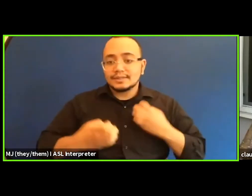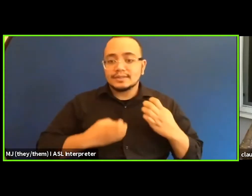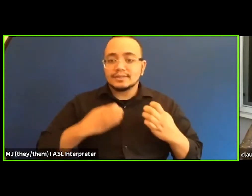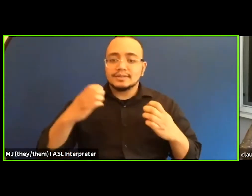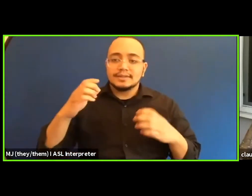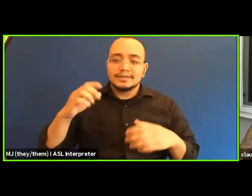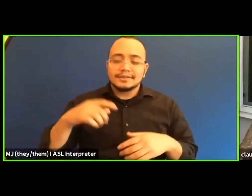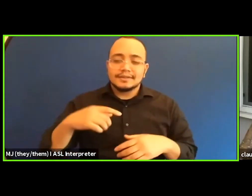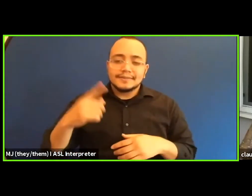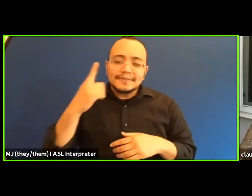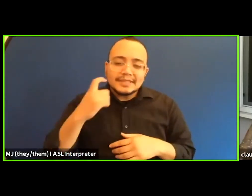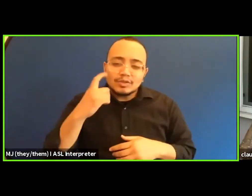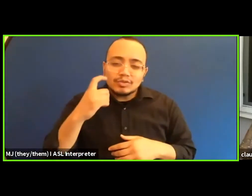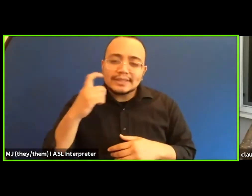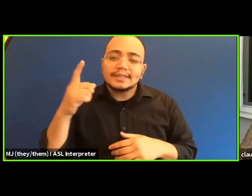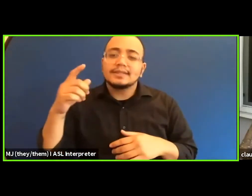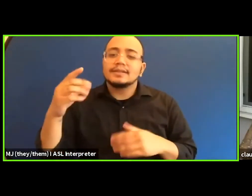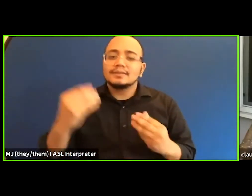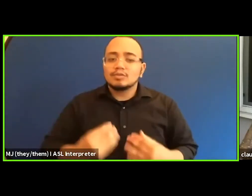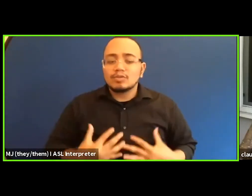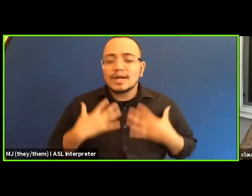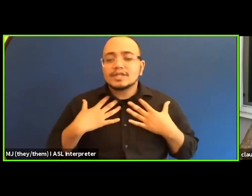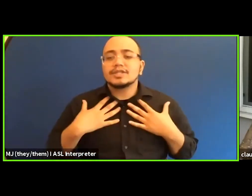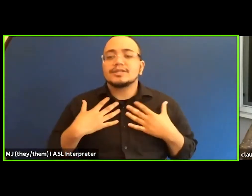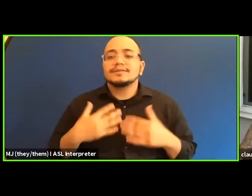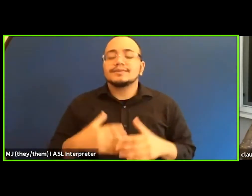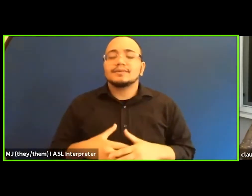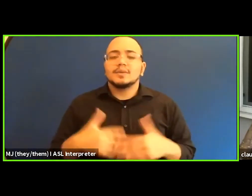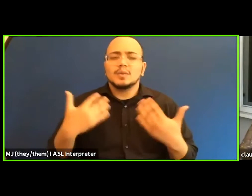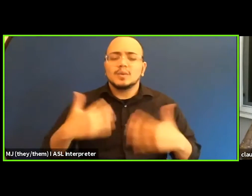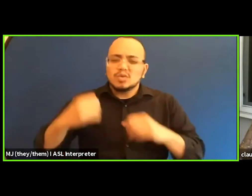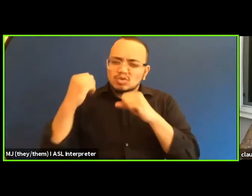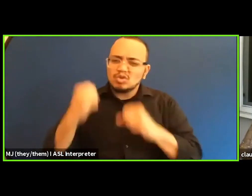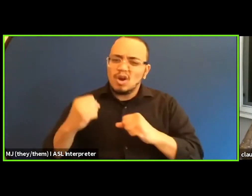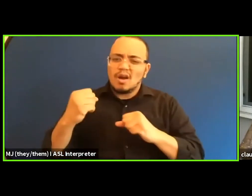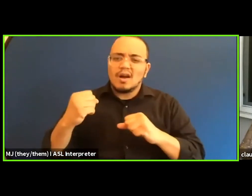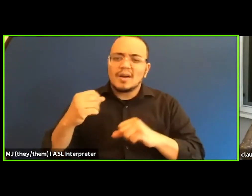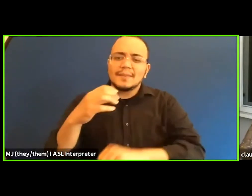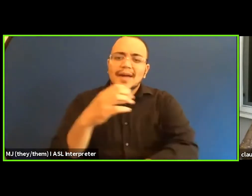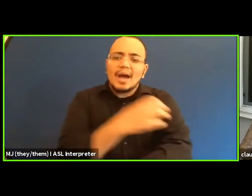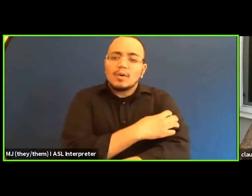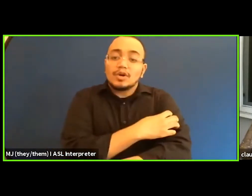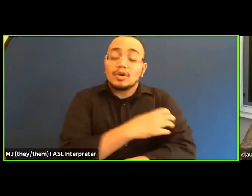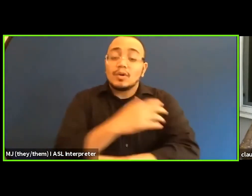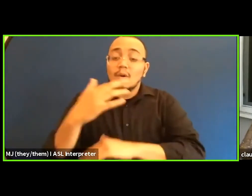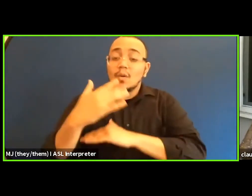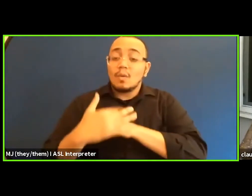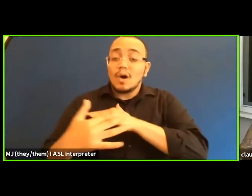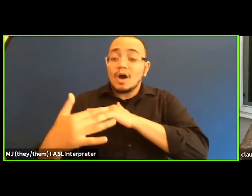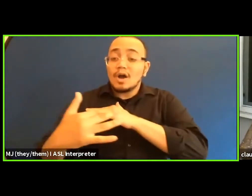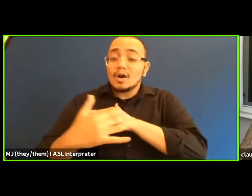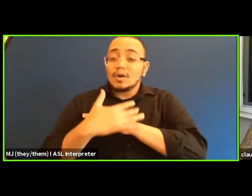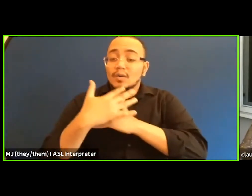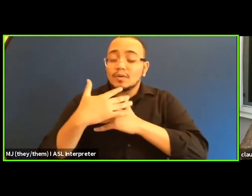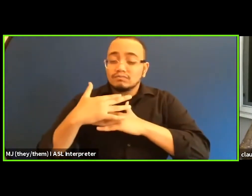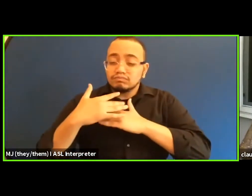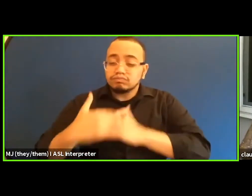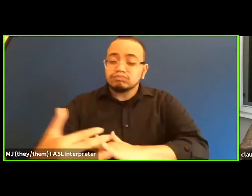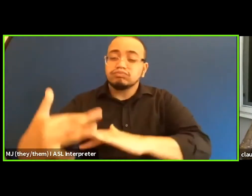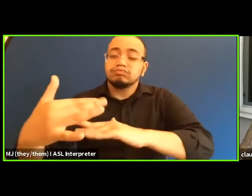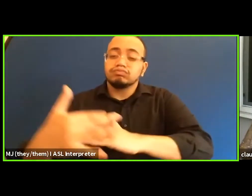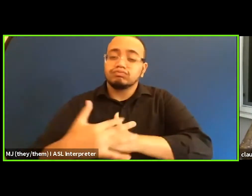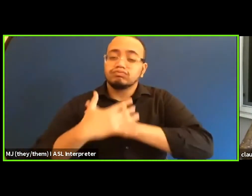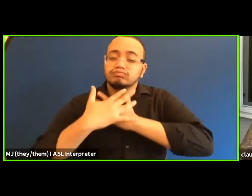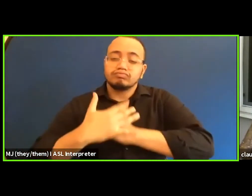and prophecy. This is a deep well of power. The power of water not only brings an unstoppable force,